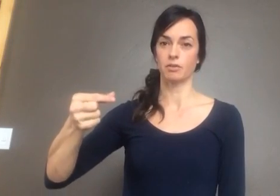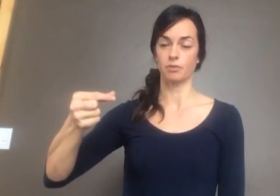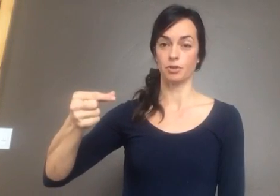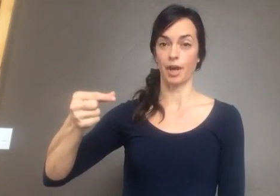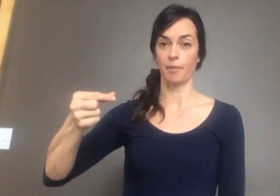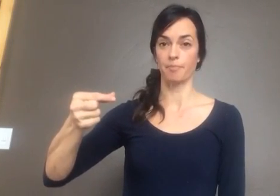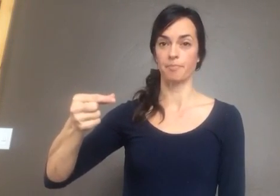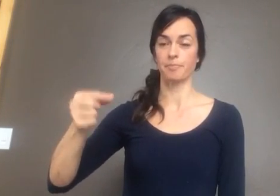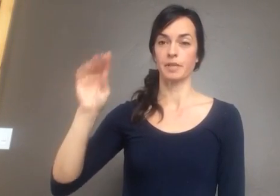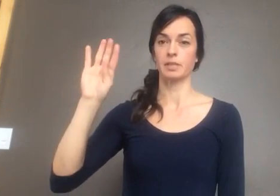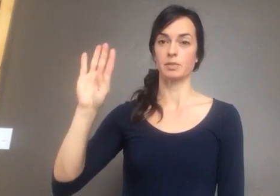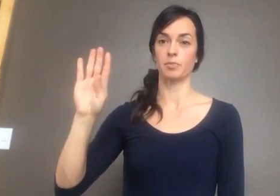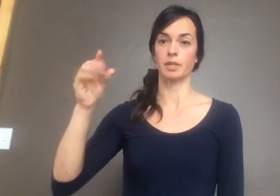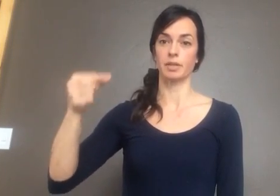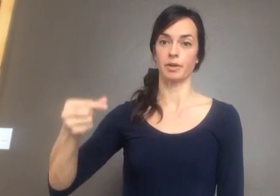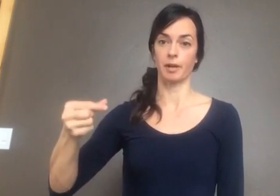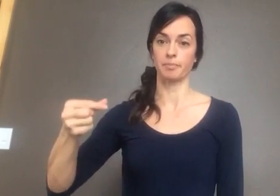for Graham. So Billy Graham.